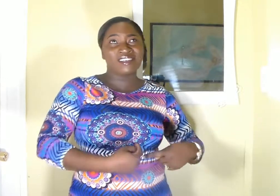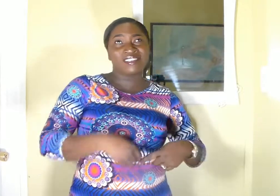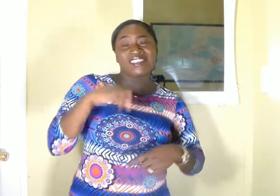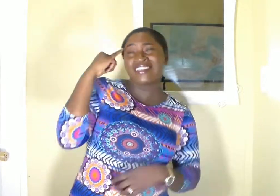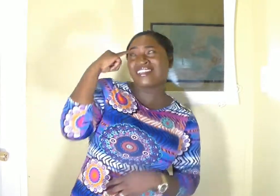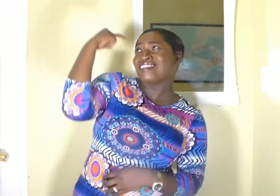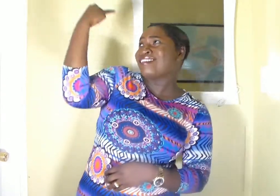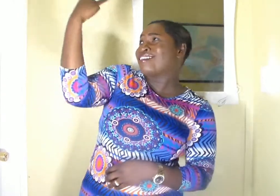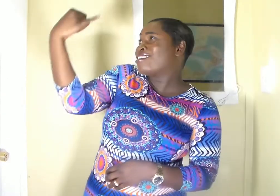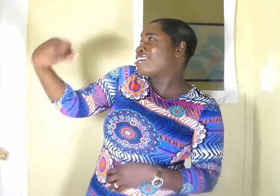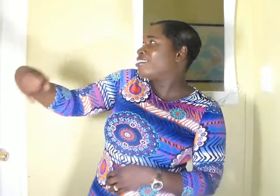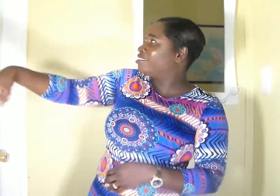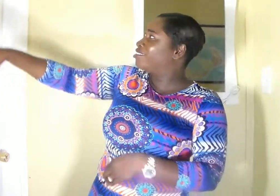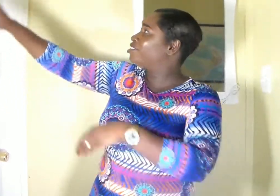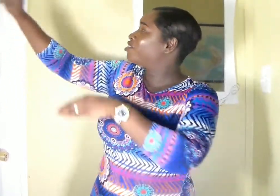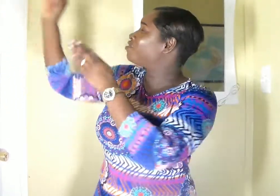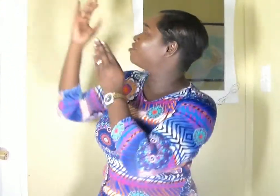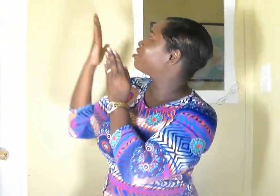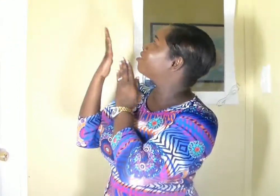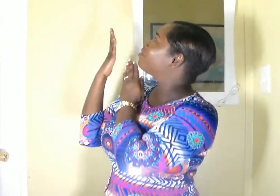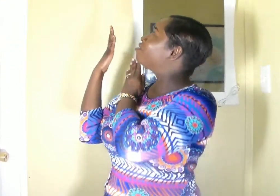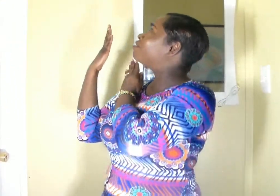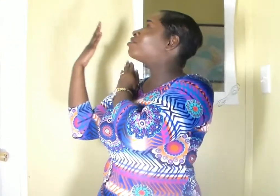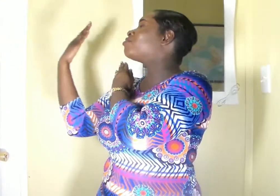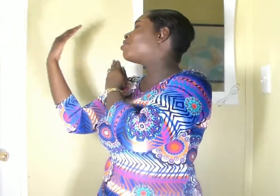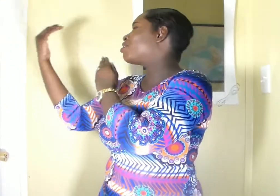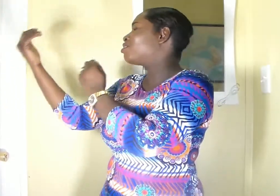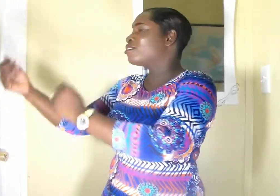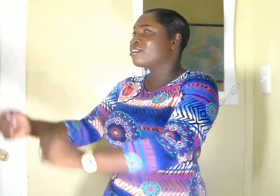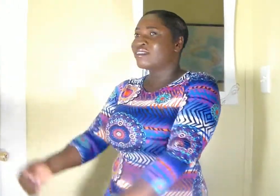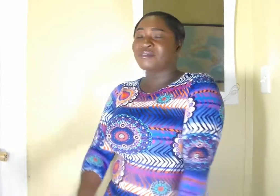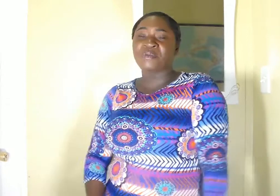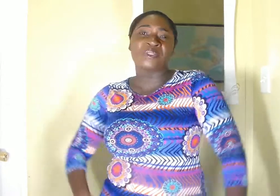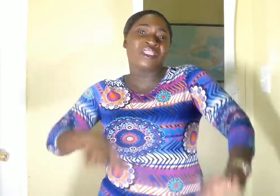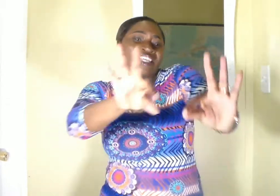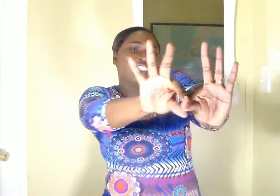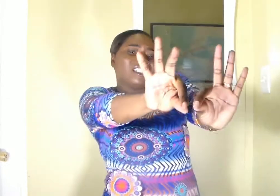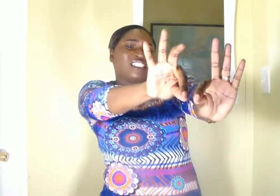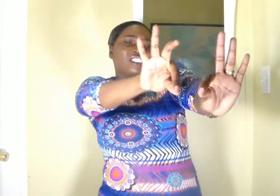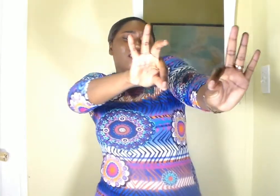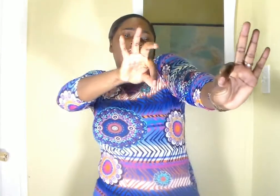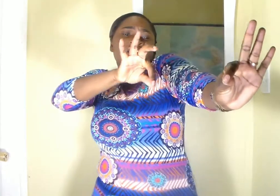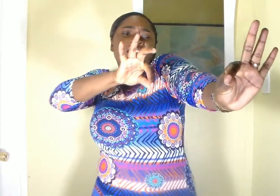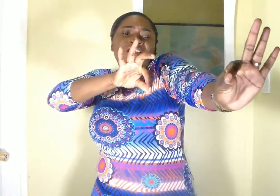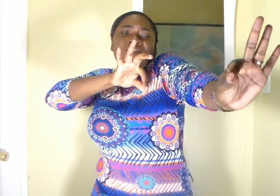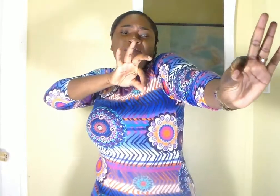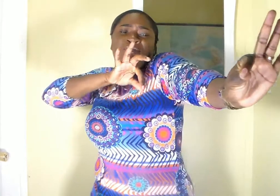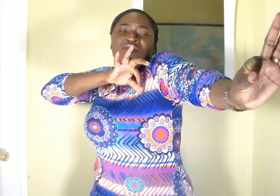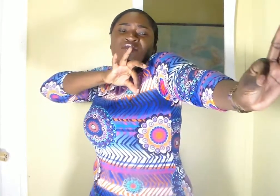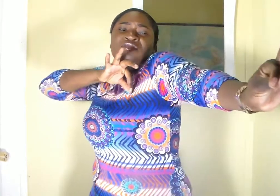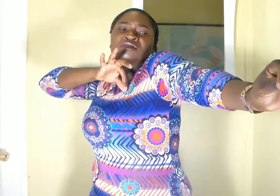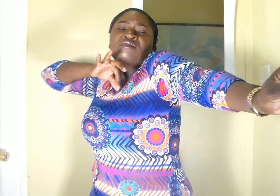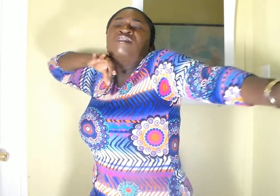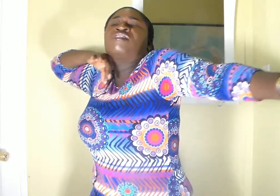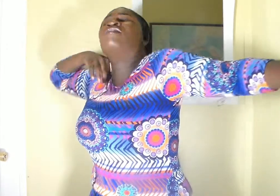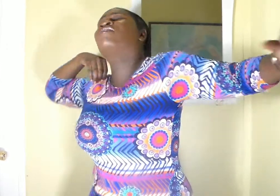But the idea of leaving this behind It tears me apart